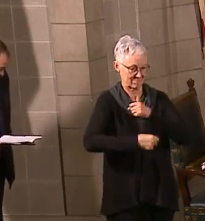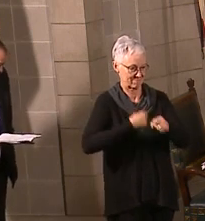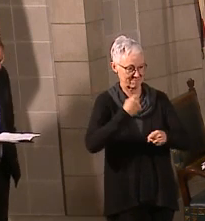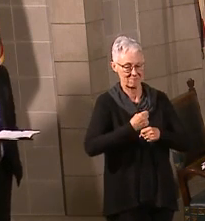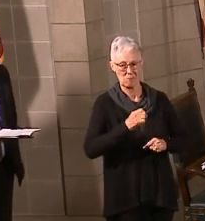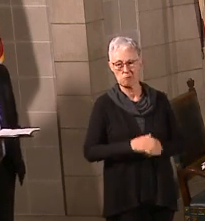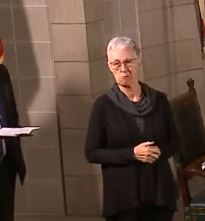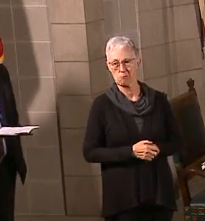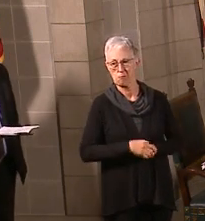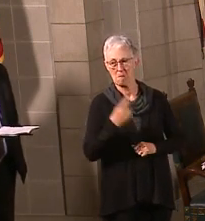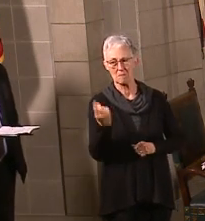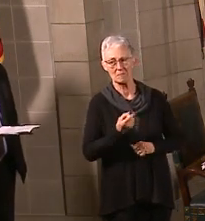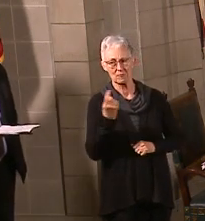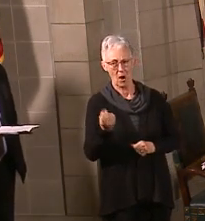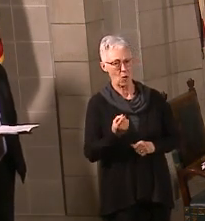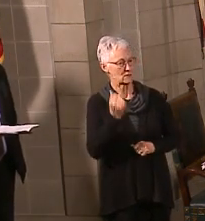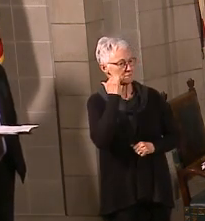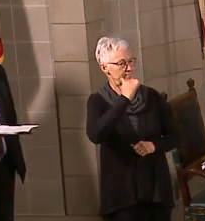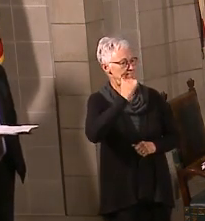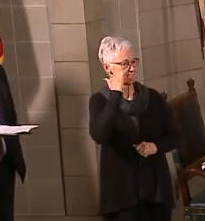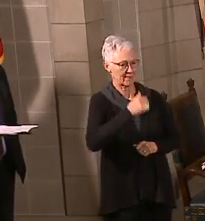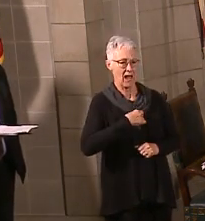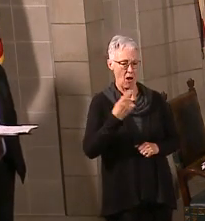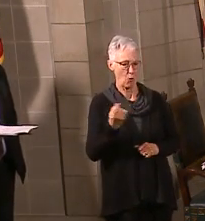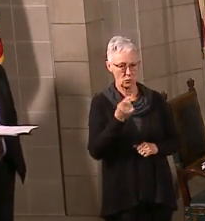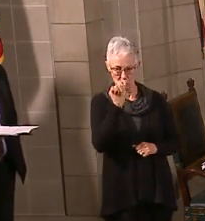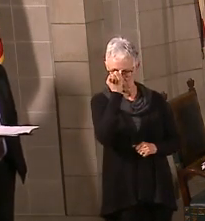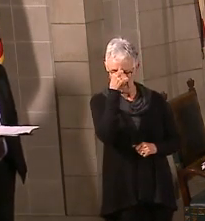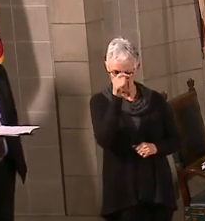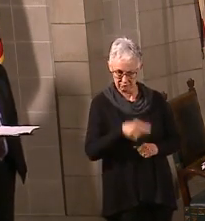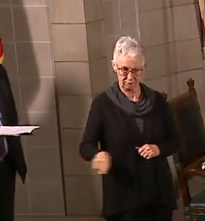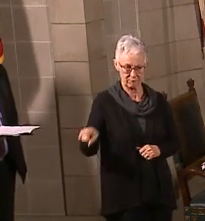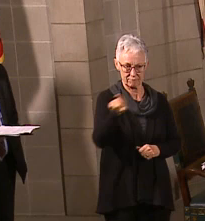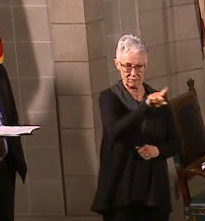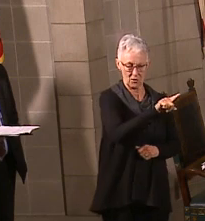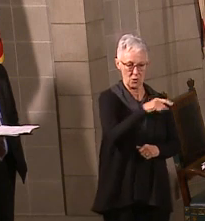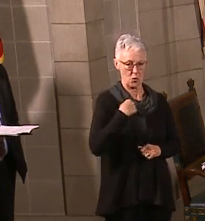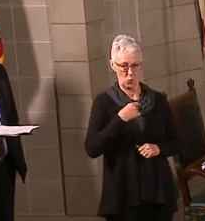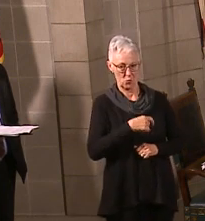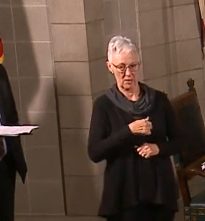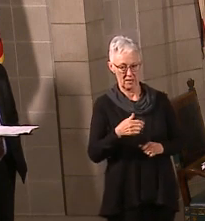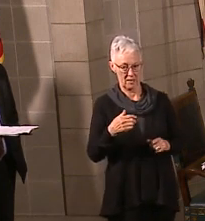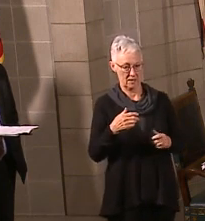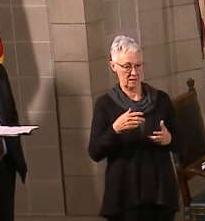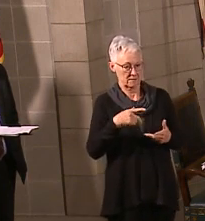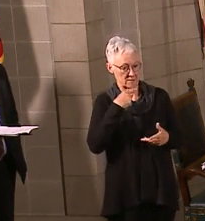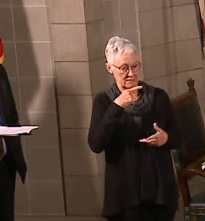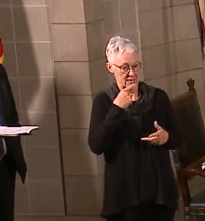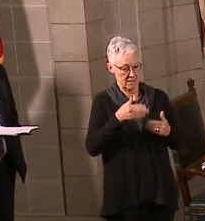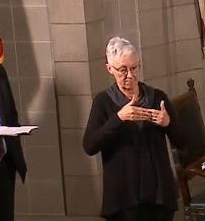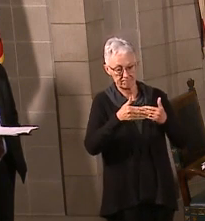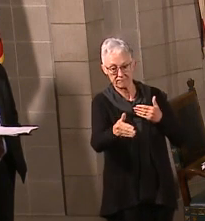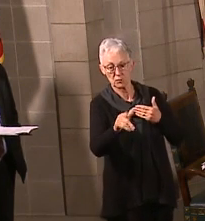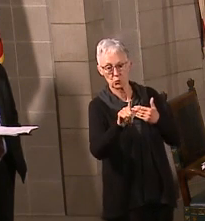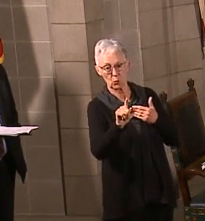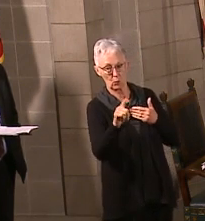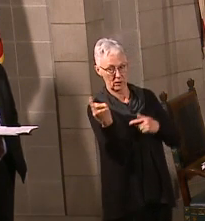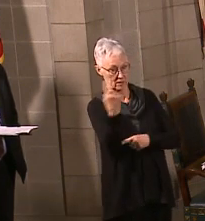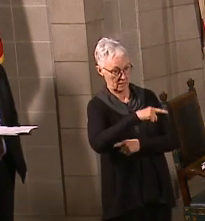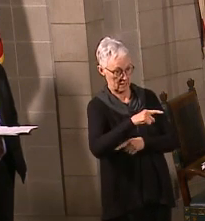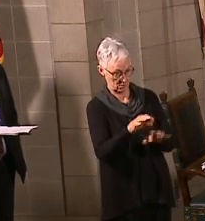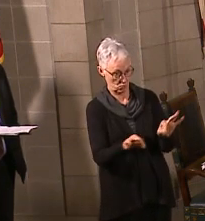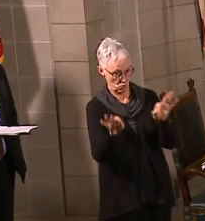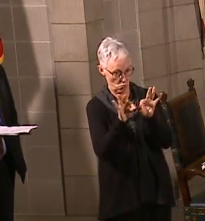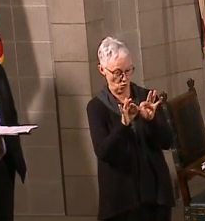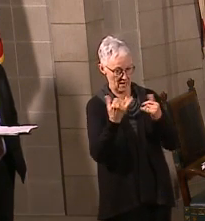As always, want to start off by reminding people we're on day 7 of our 21 days to stay home, stay healthy, stay connected, that